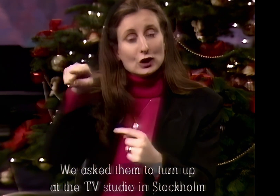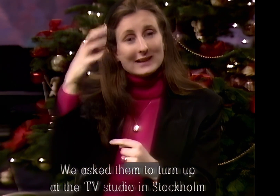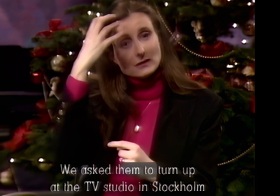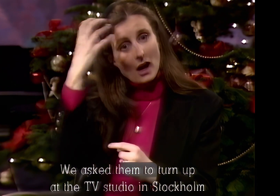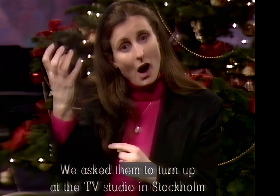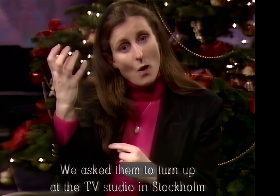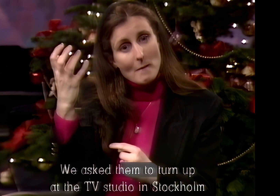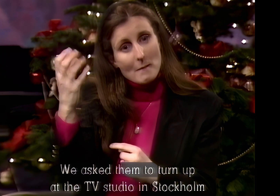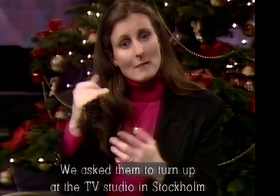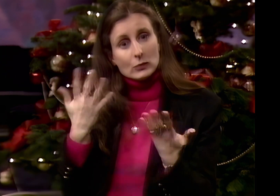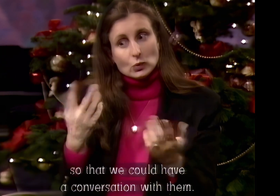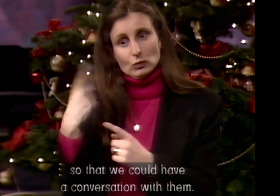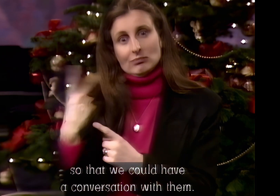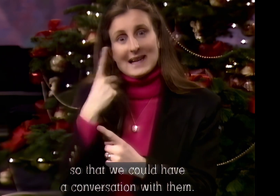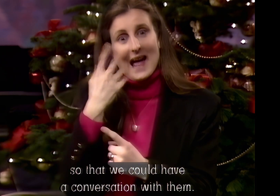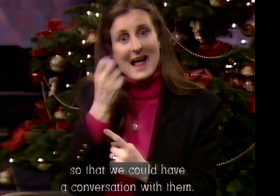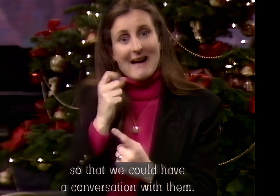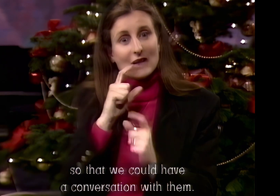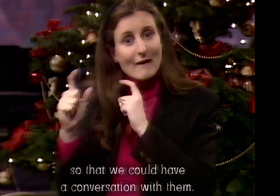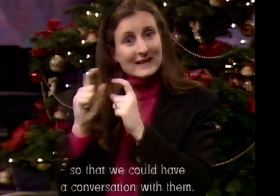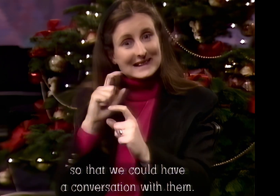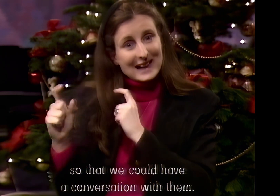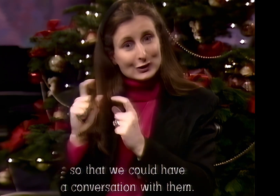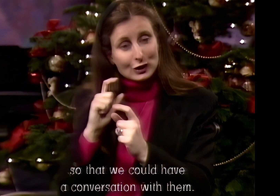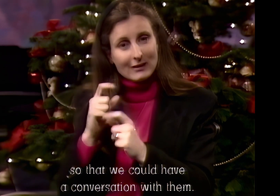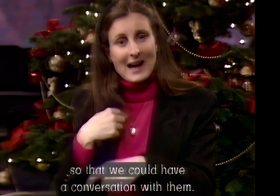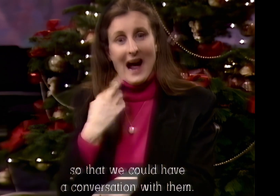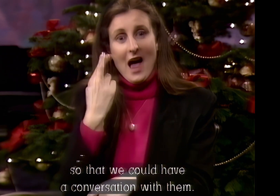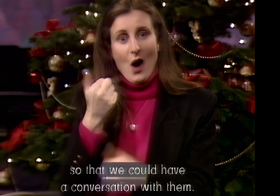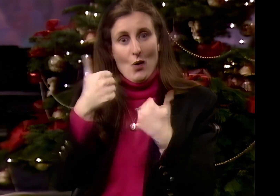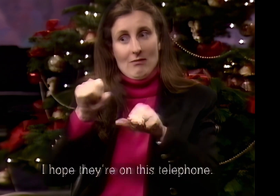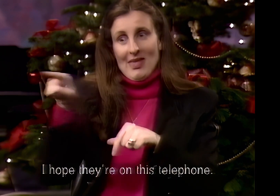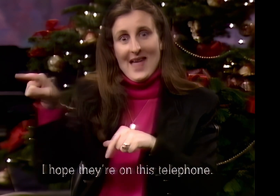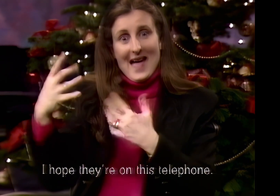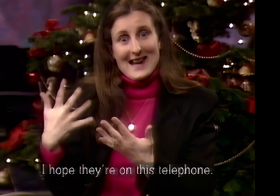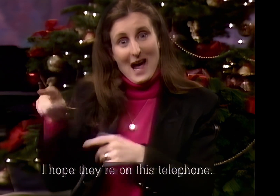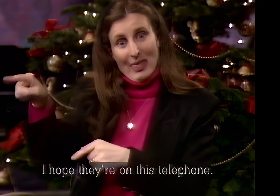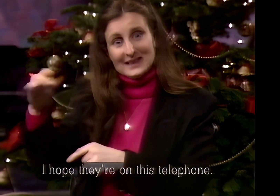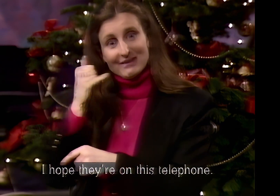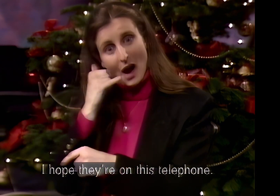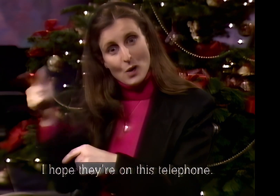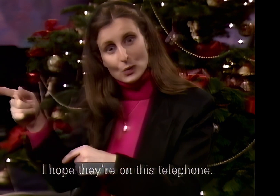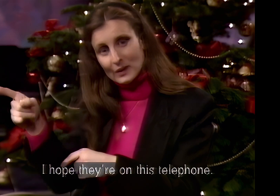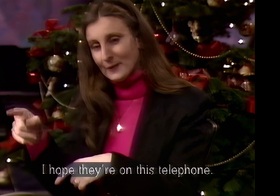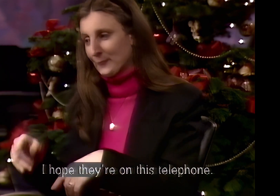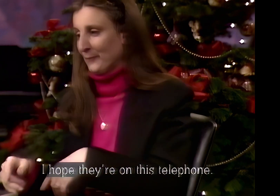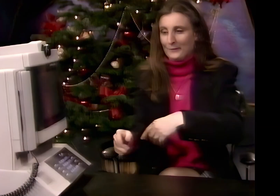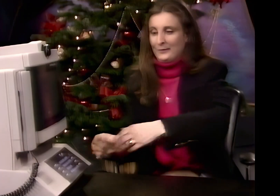Stockholm so that we could have a conversation with them. I hope that they are now on the other end of this